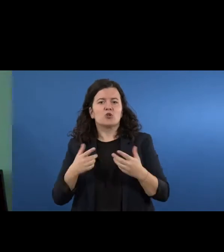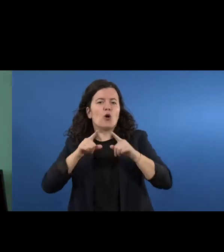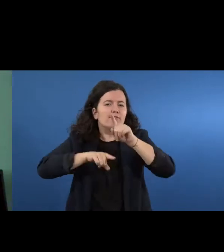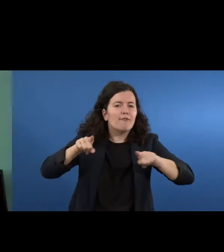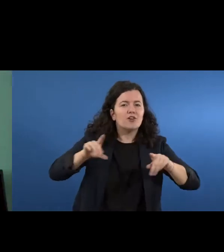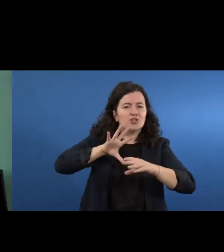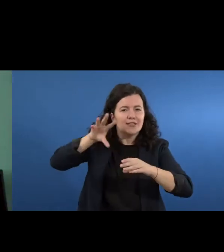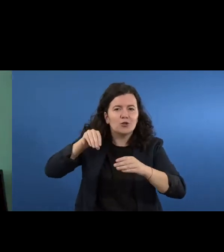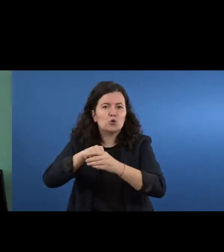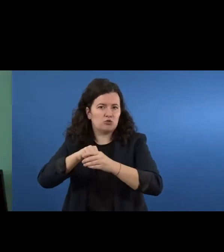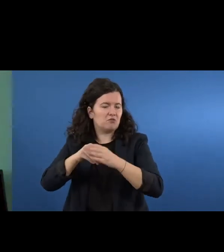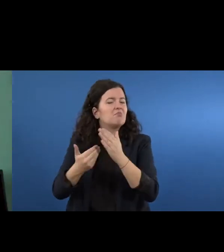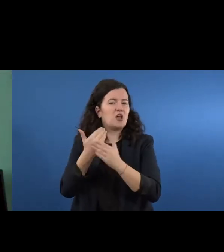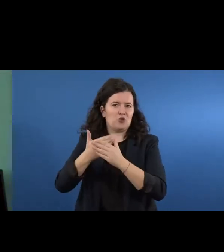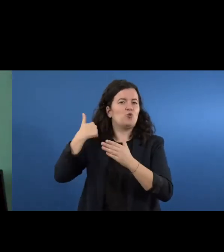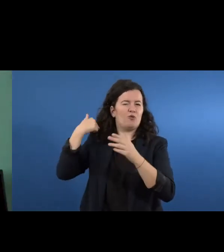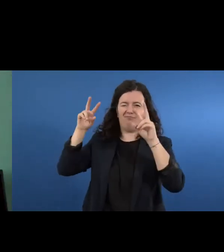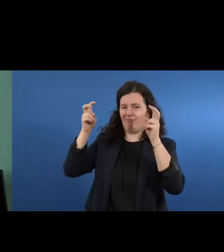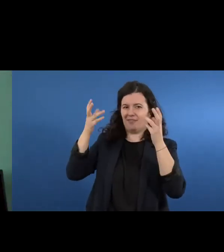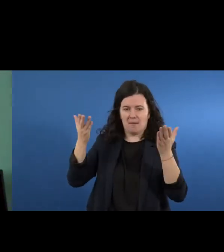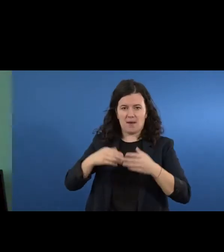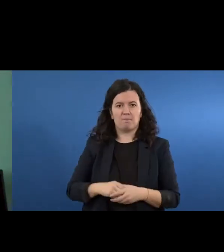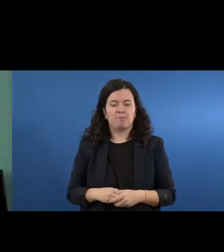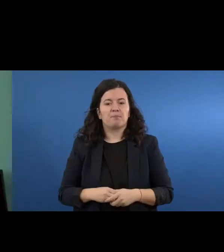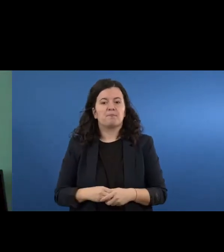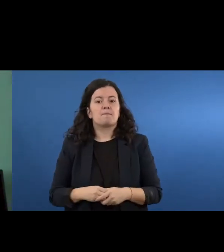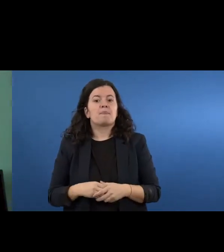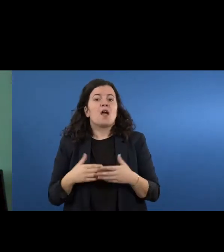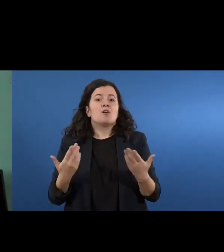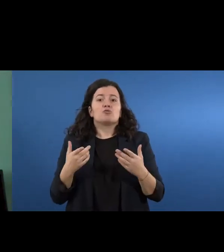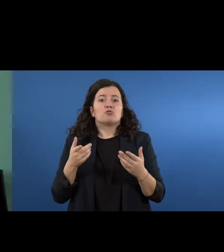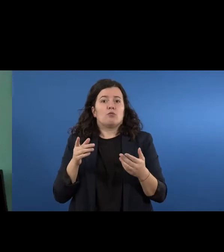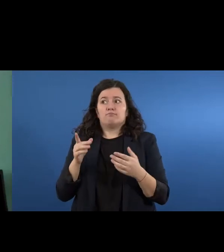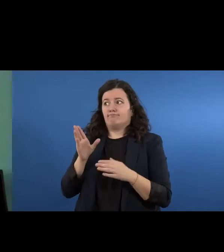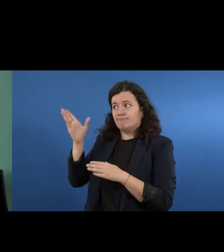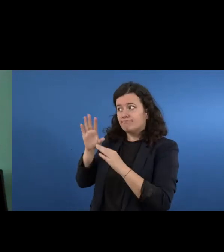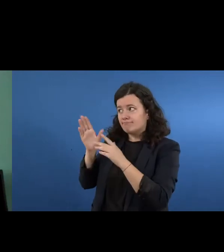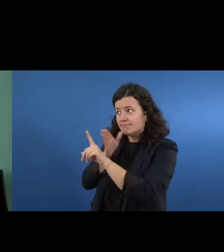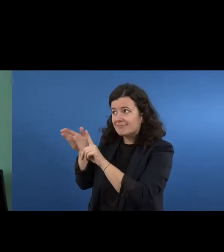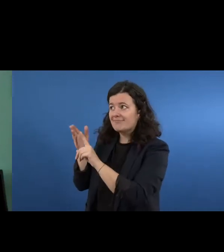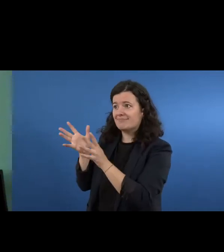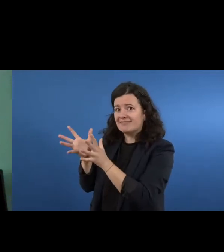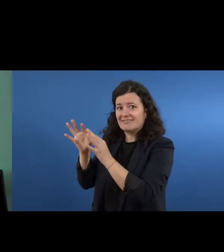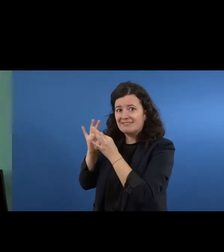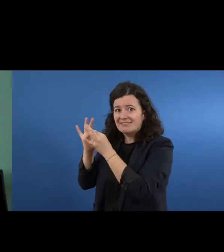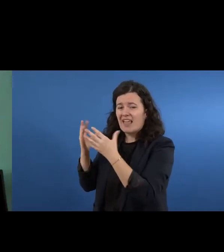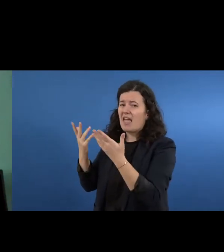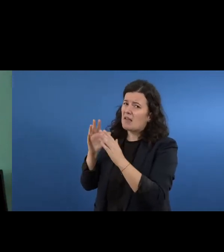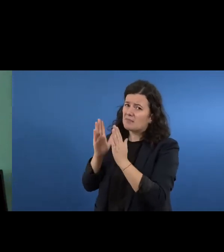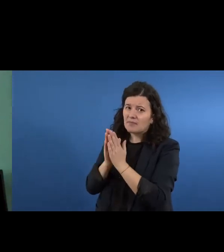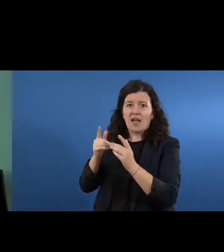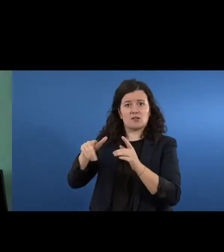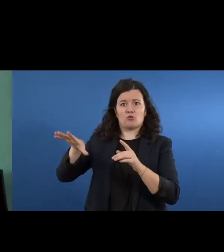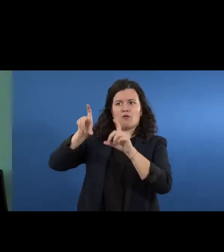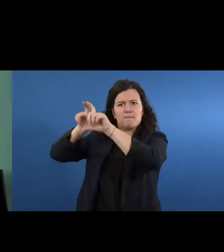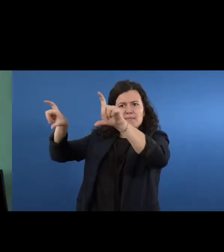inclusion. And we meet them where they are, and we try to work with them and to be able to promote also more disability-inclusive